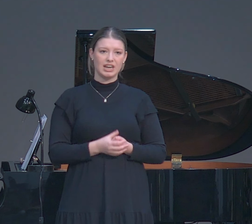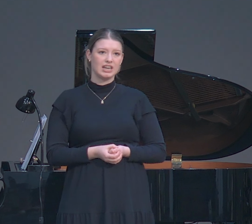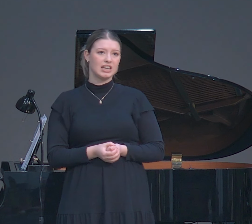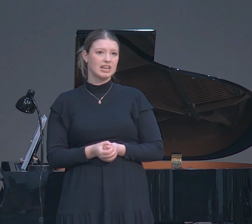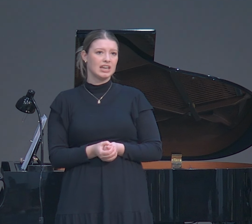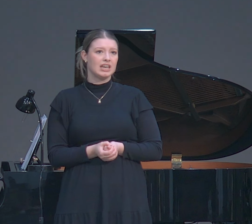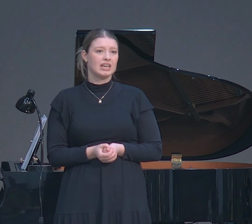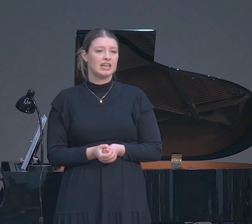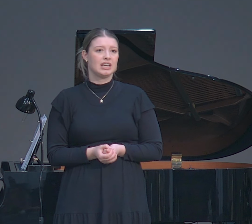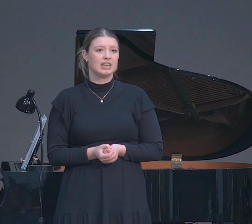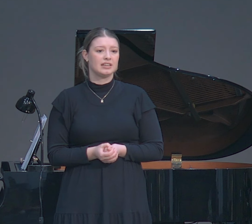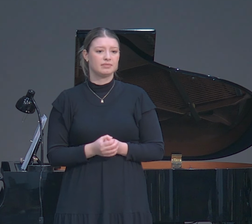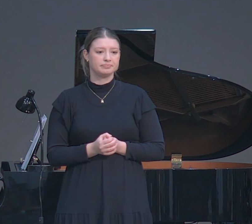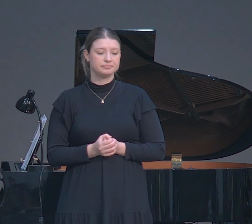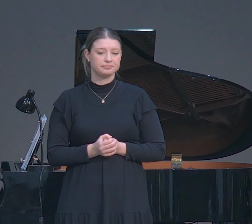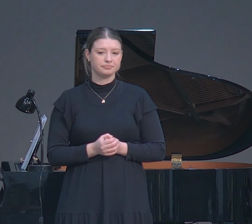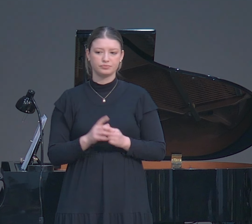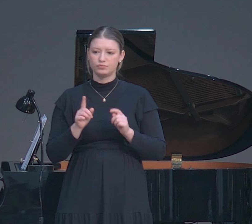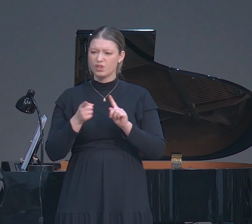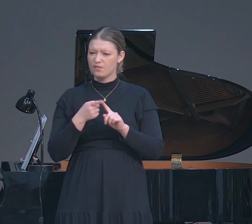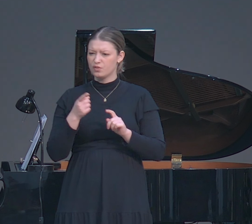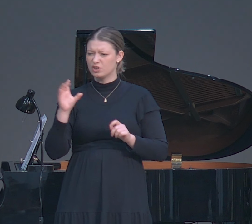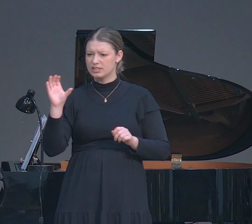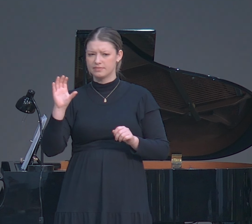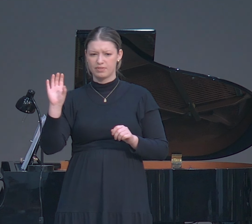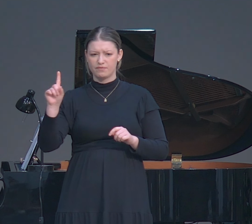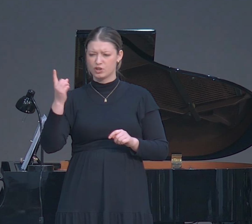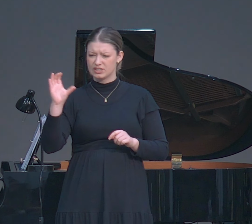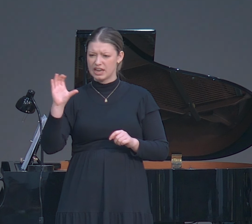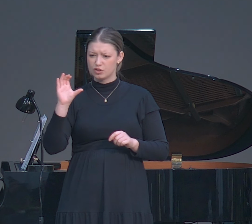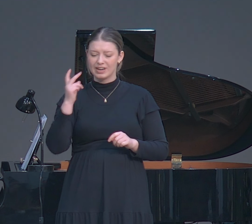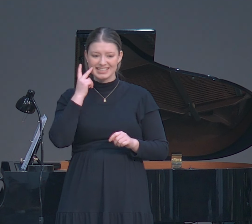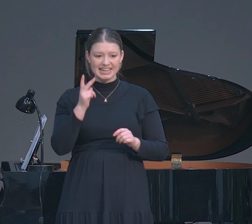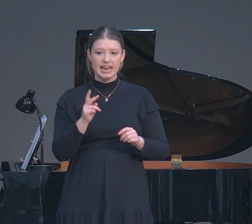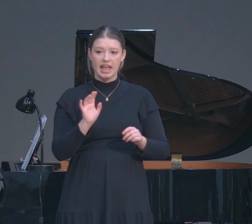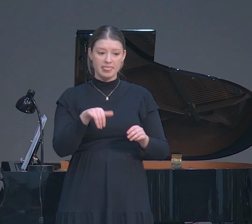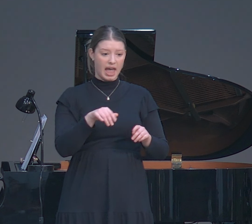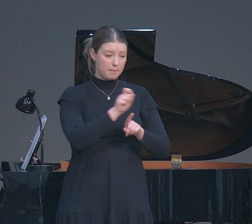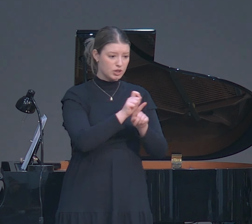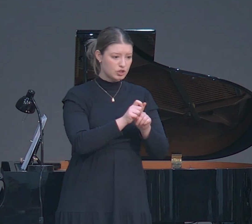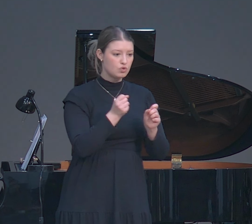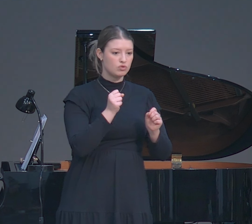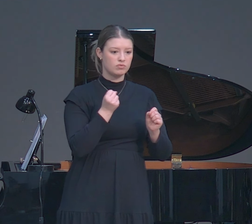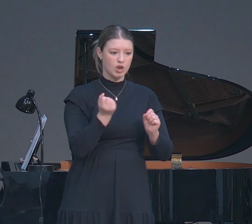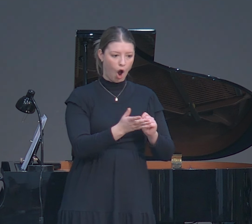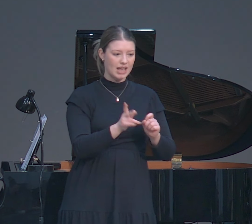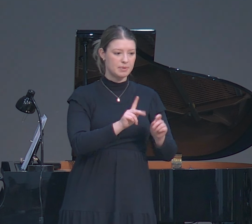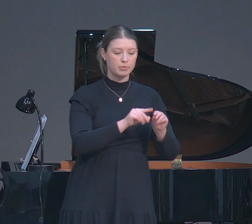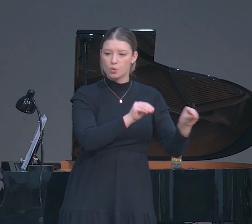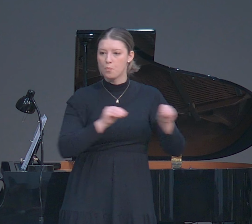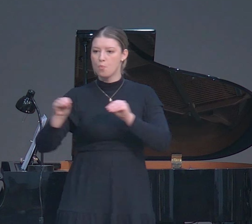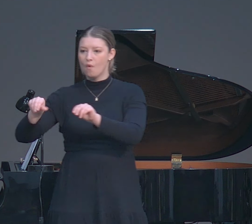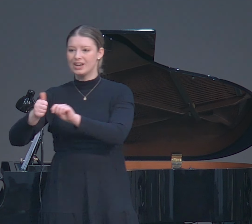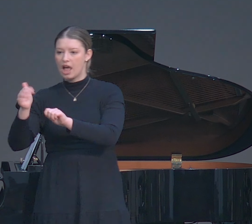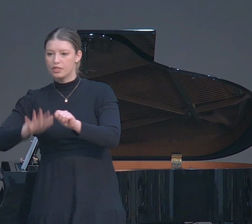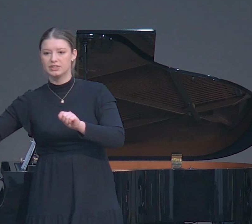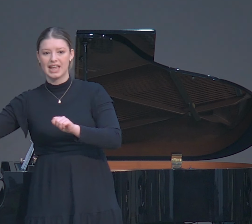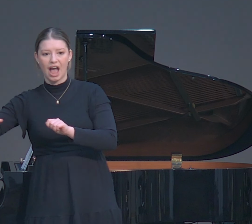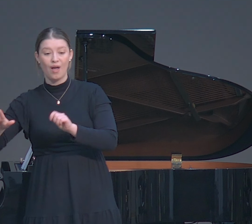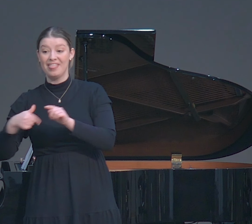to people moving into new towns and cities and regions where